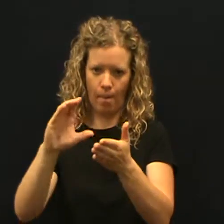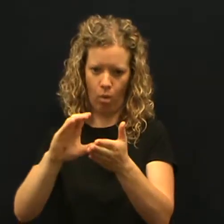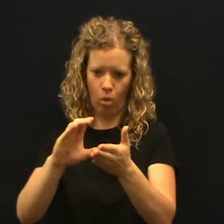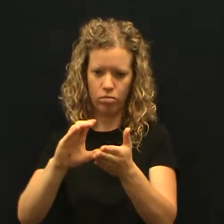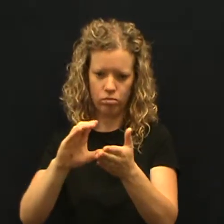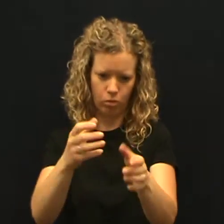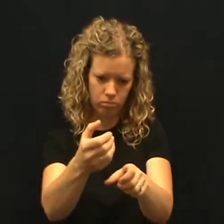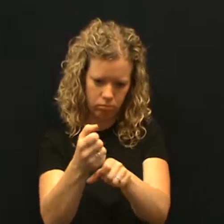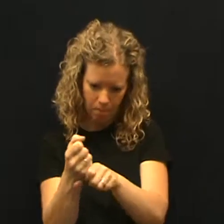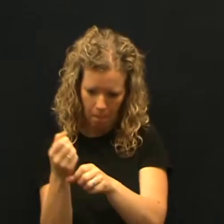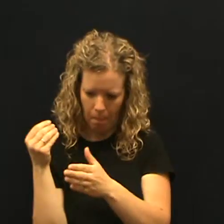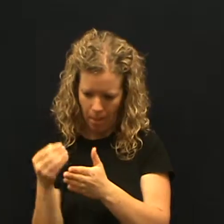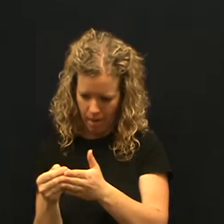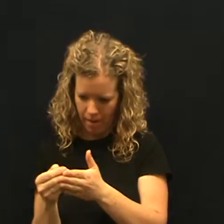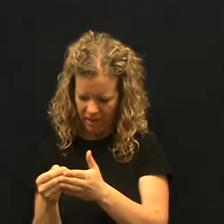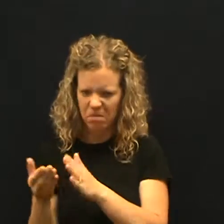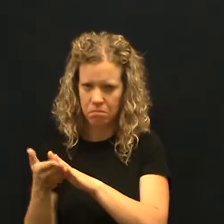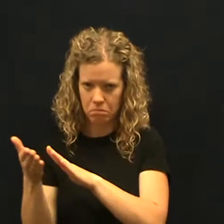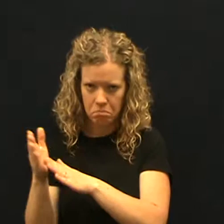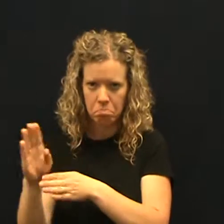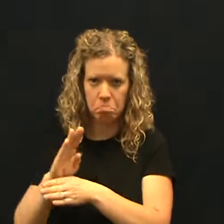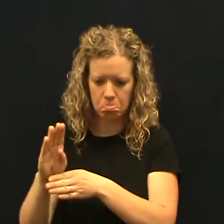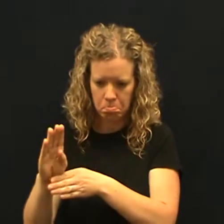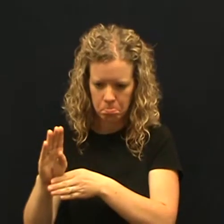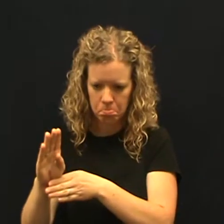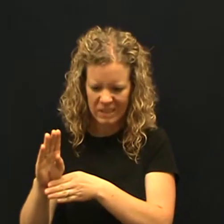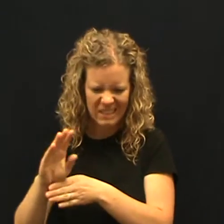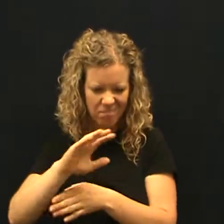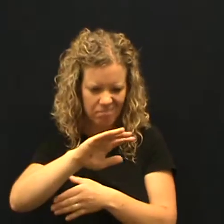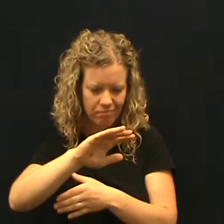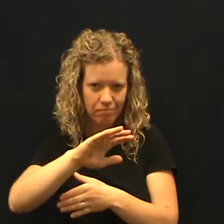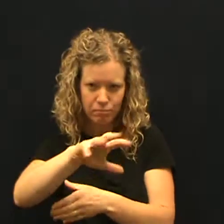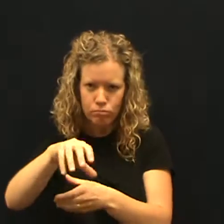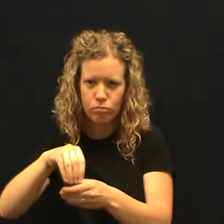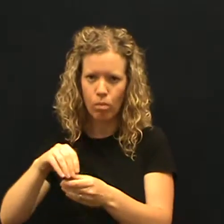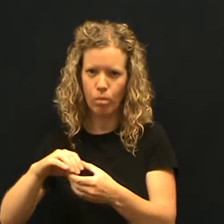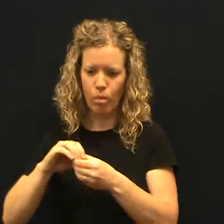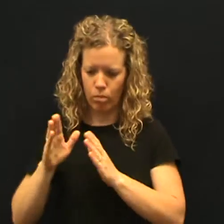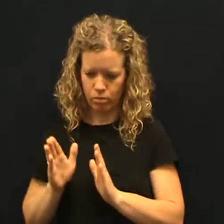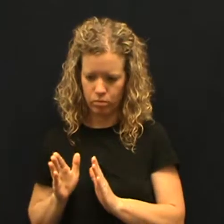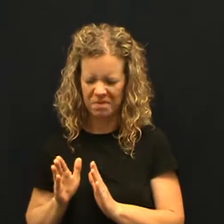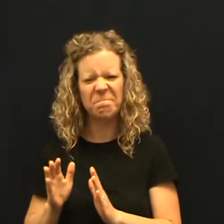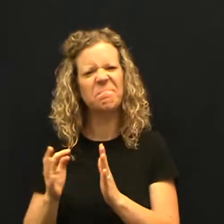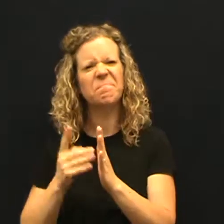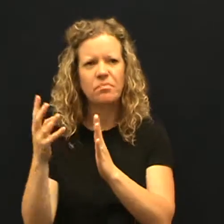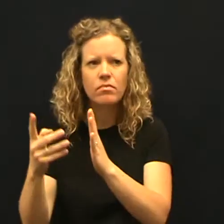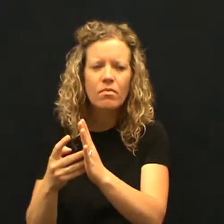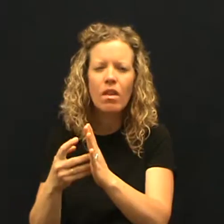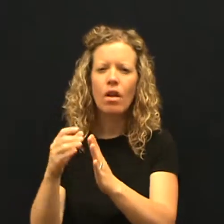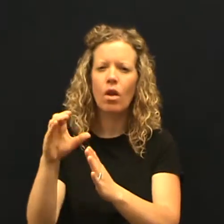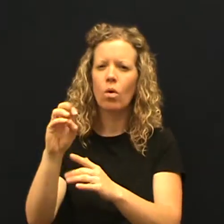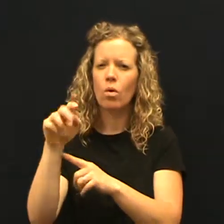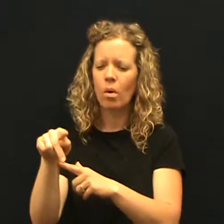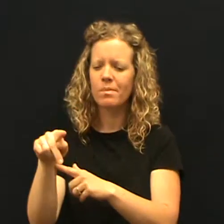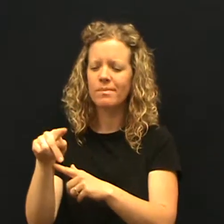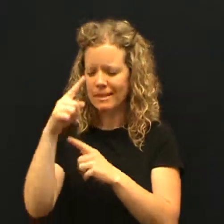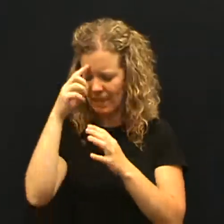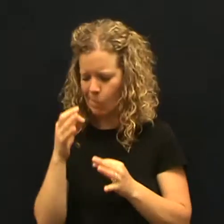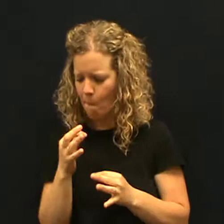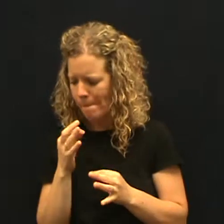have owners. And occasionally, a corporation will decide to repurchase some of its own stock, and we'll